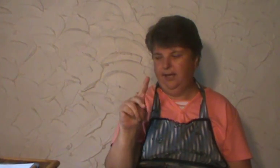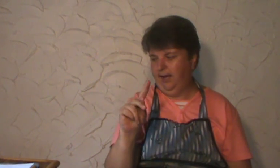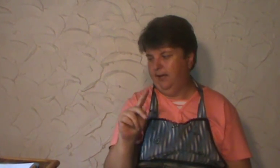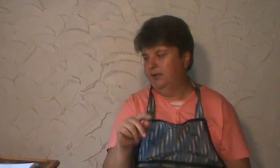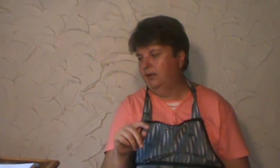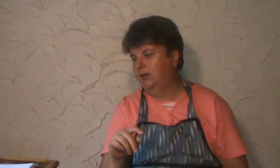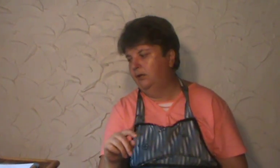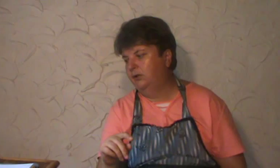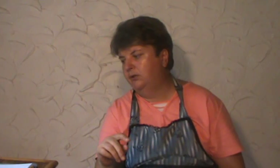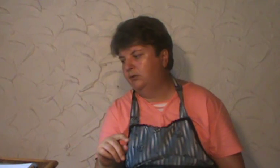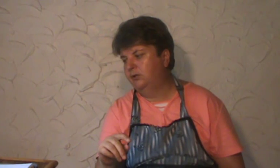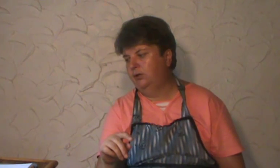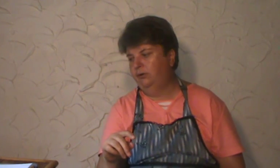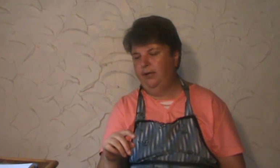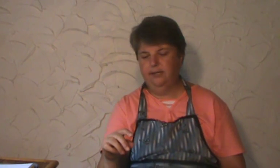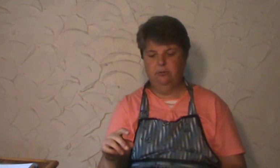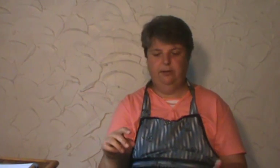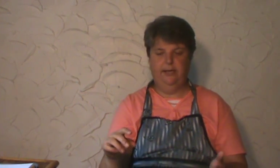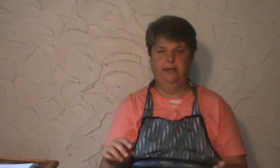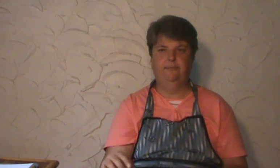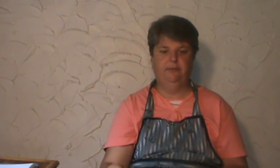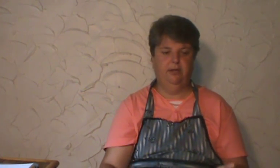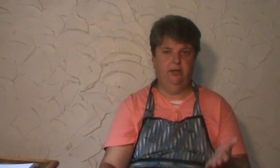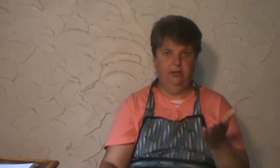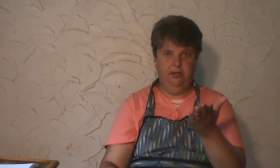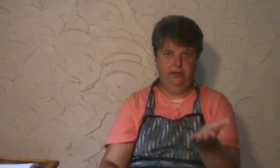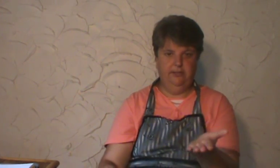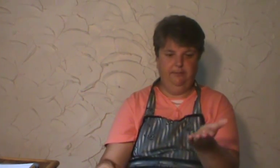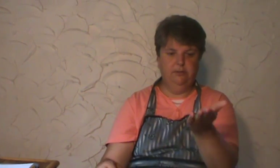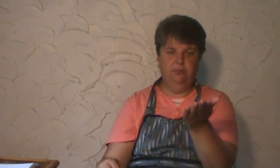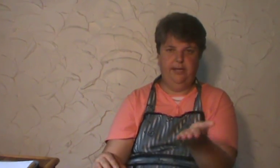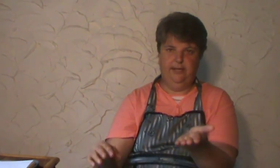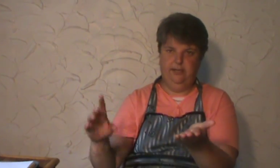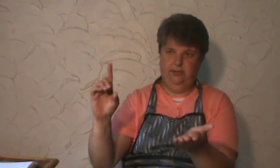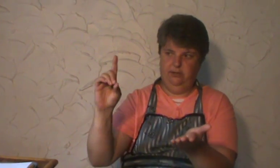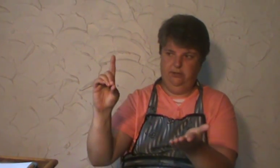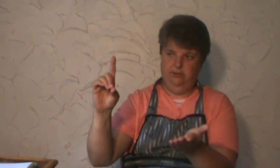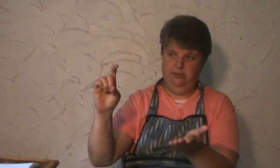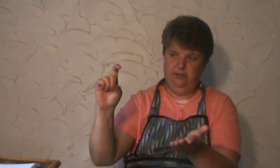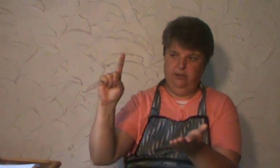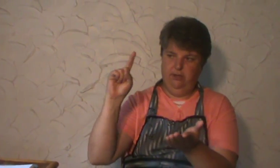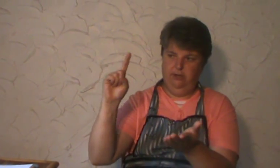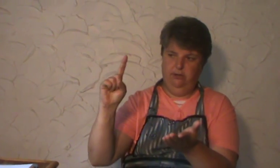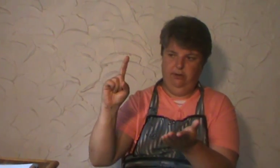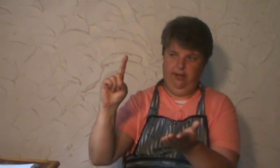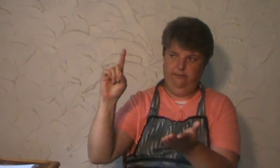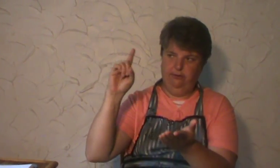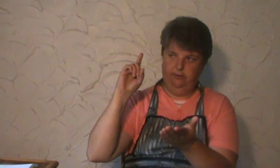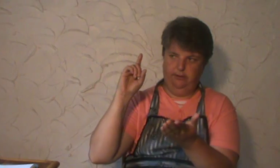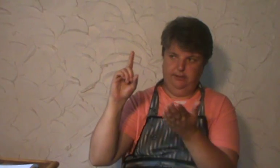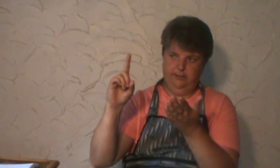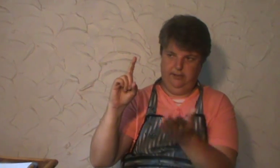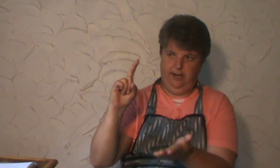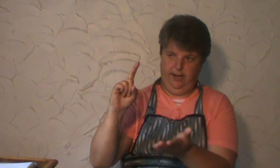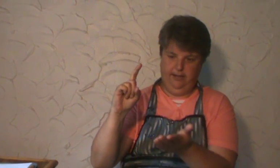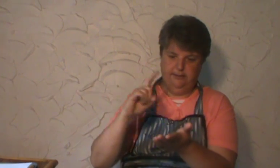W-E-E-K. So next week, same as week, you have your